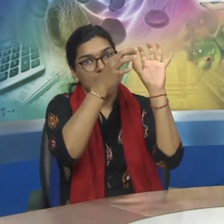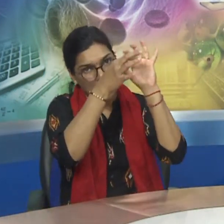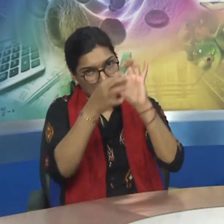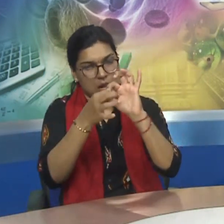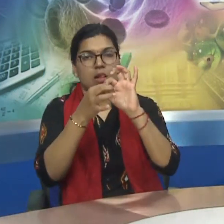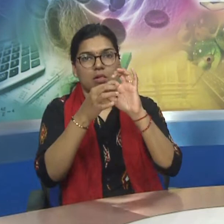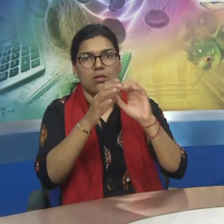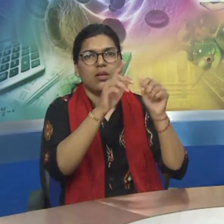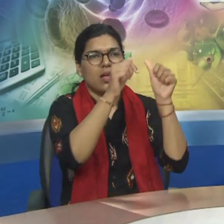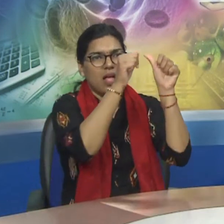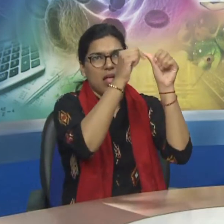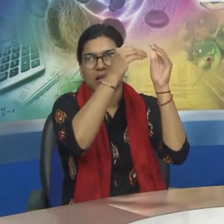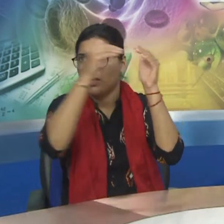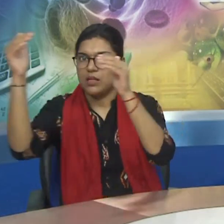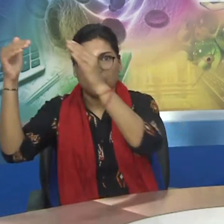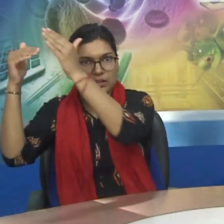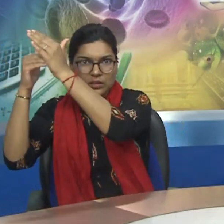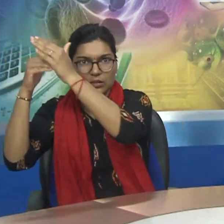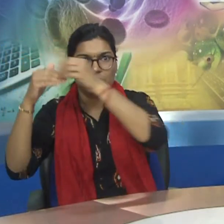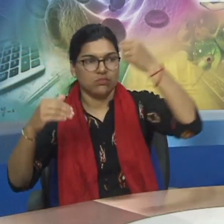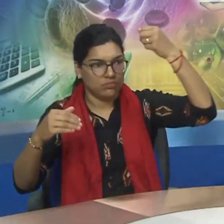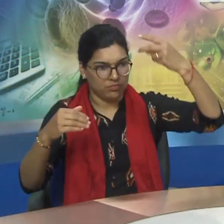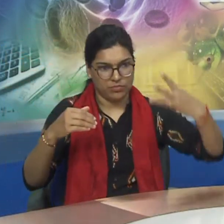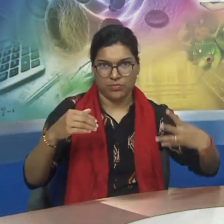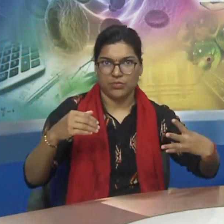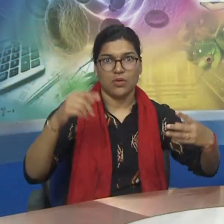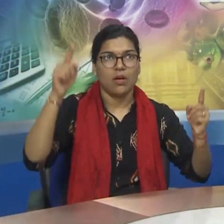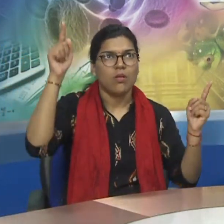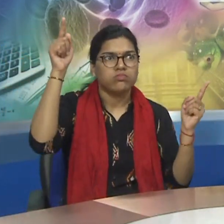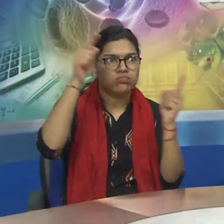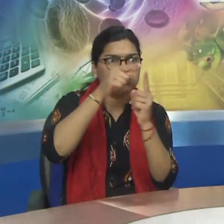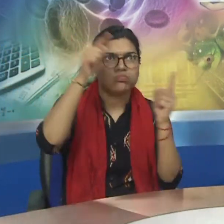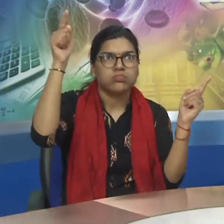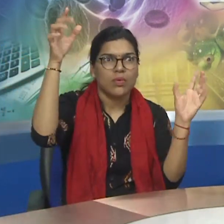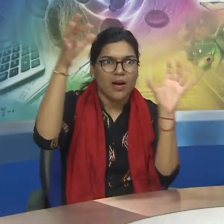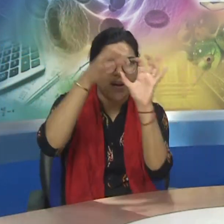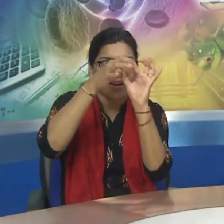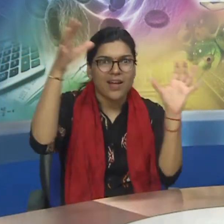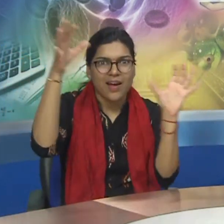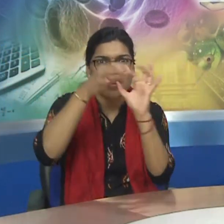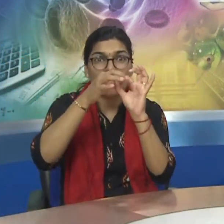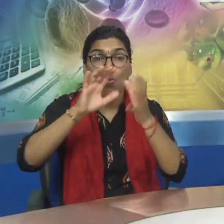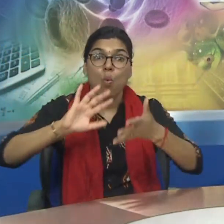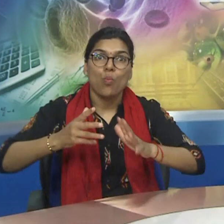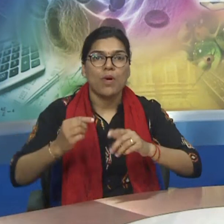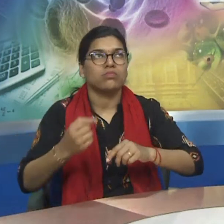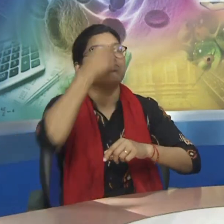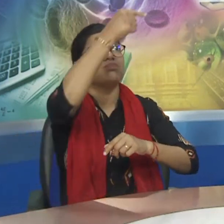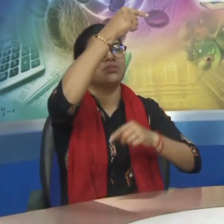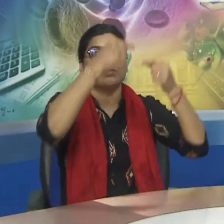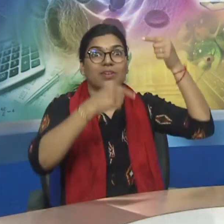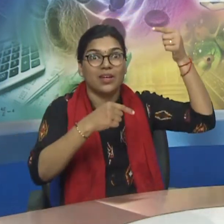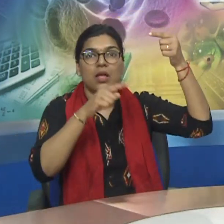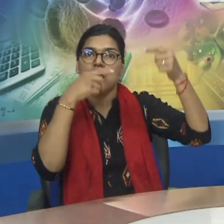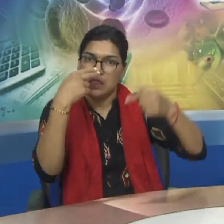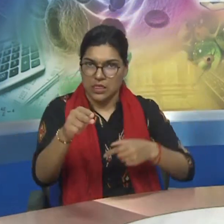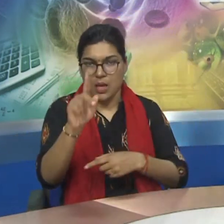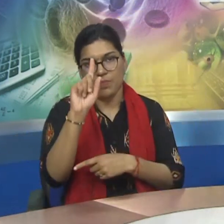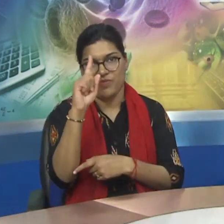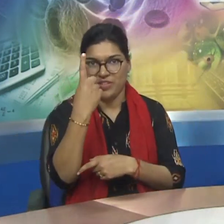color. So the point 1 is written. So there are 1 to 10 numbers written over here, and you can see